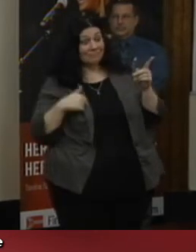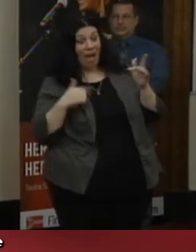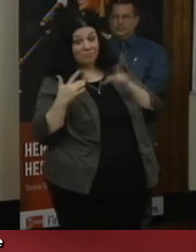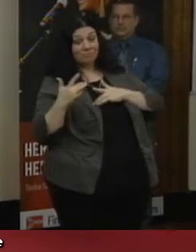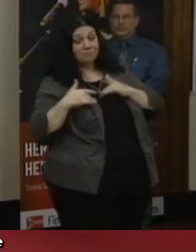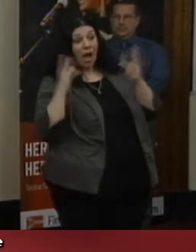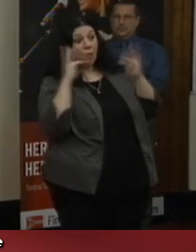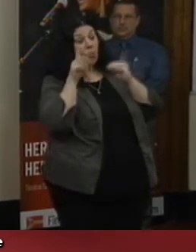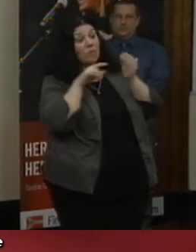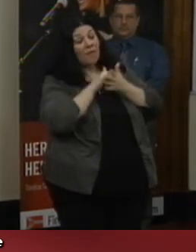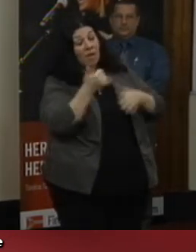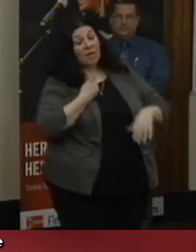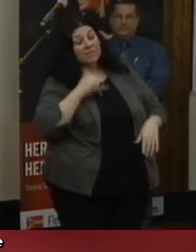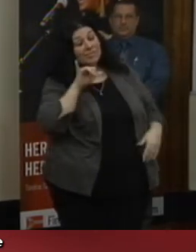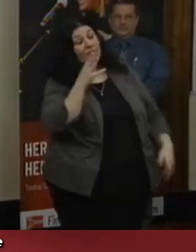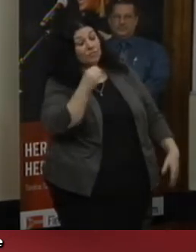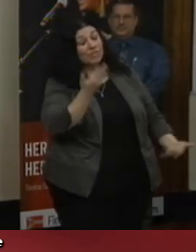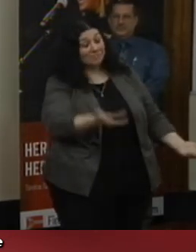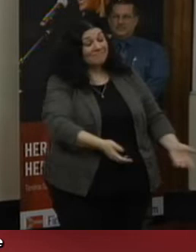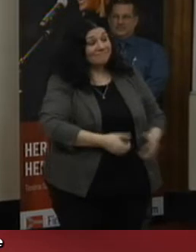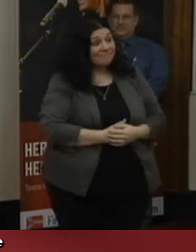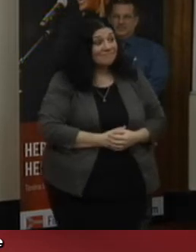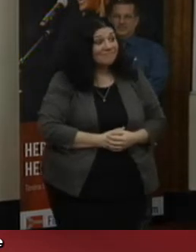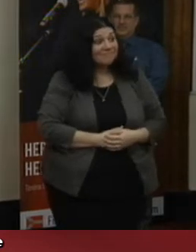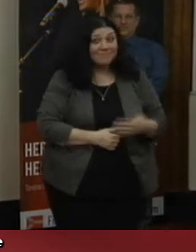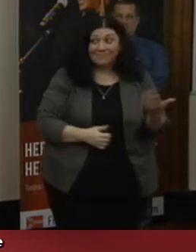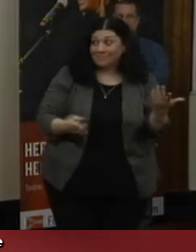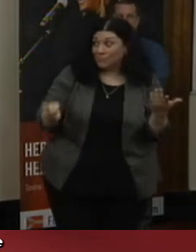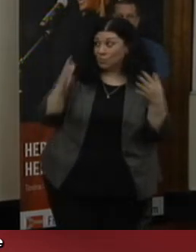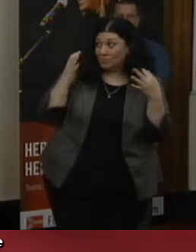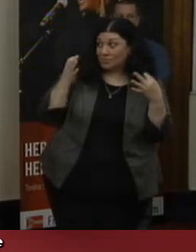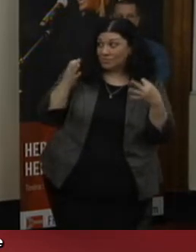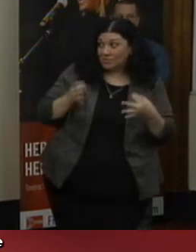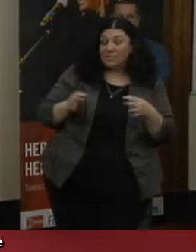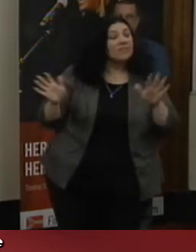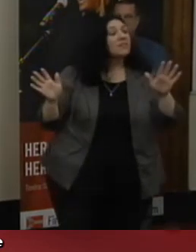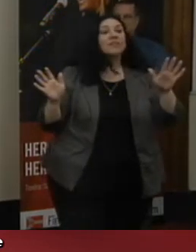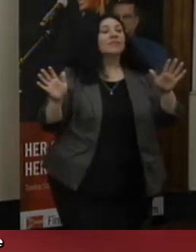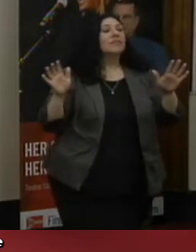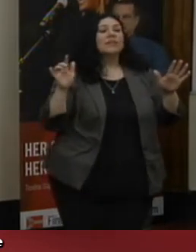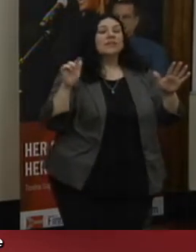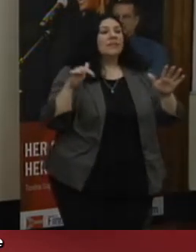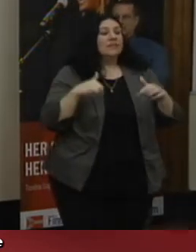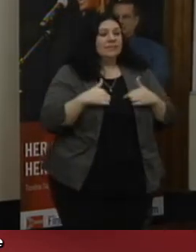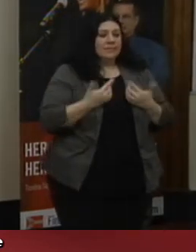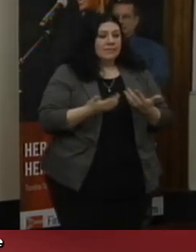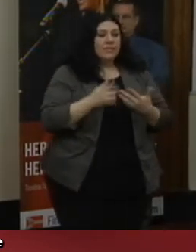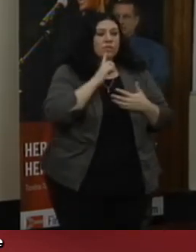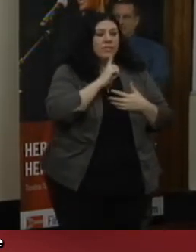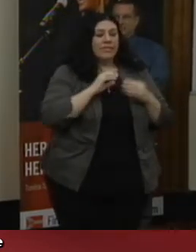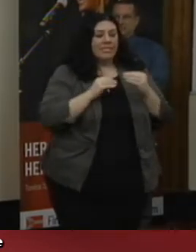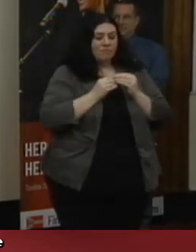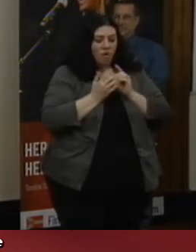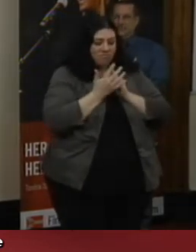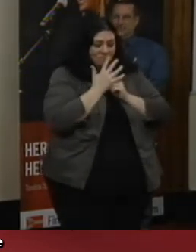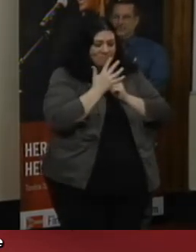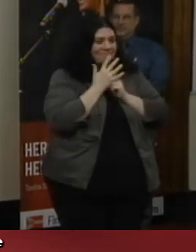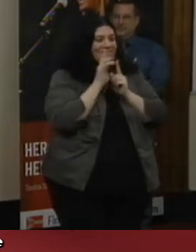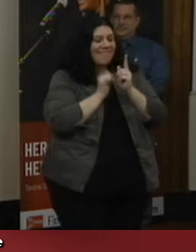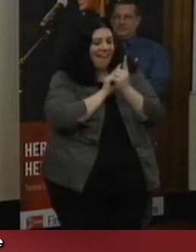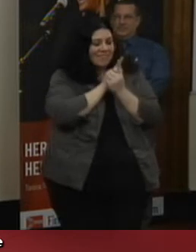that myself, Jim. So I think we decided, we'll all. It's the intimacy